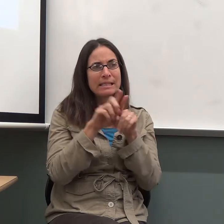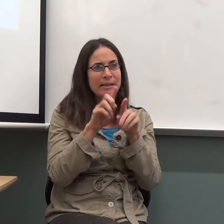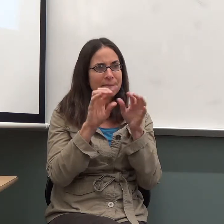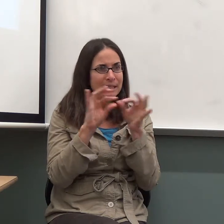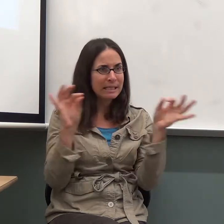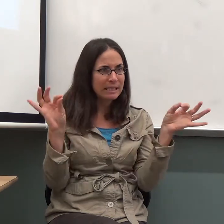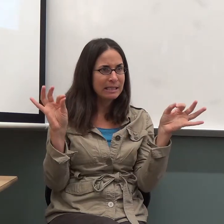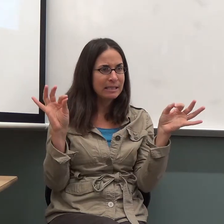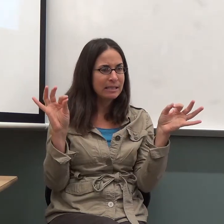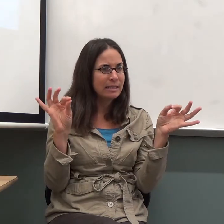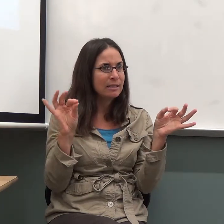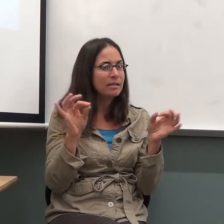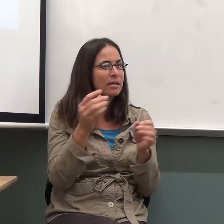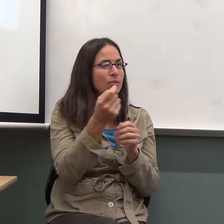So what word disappears?